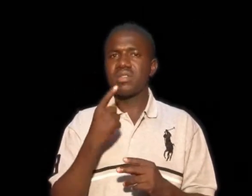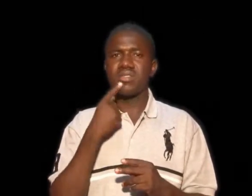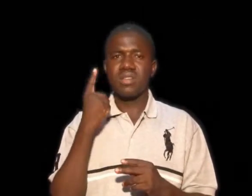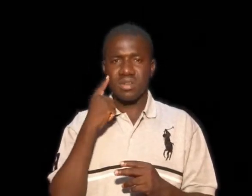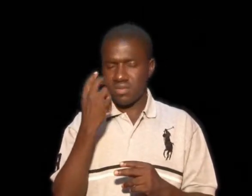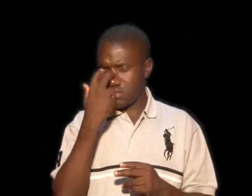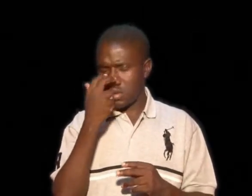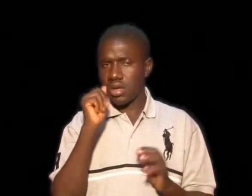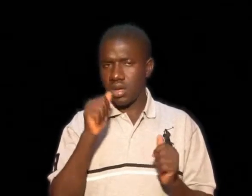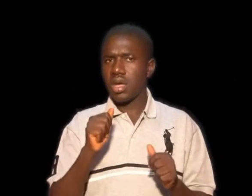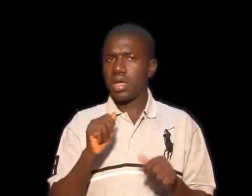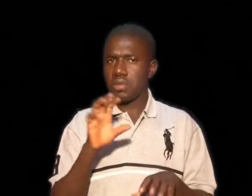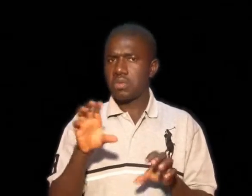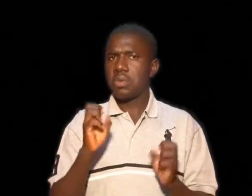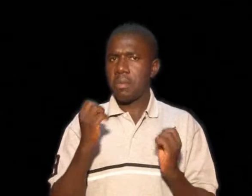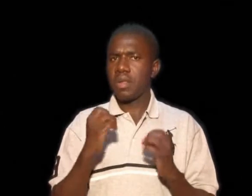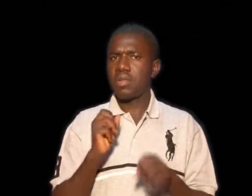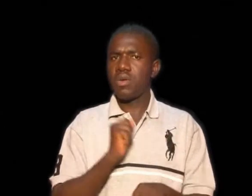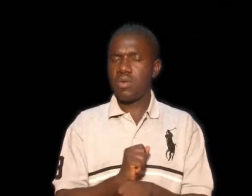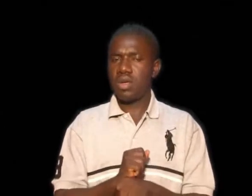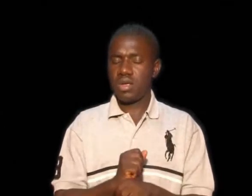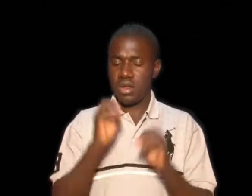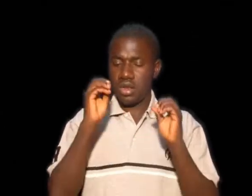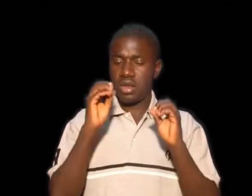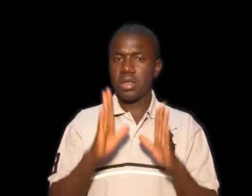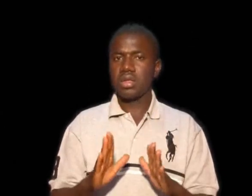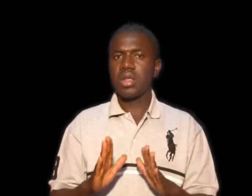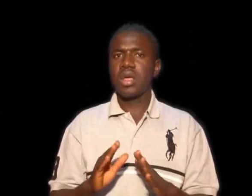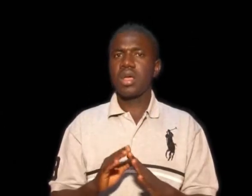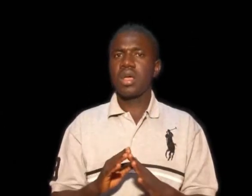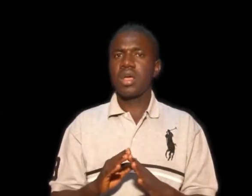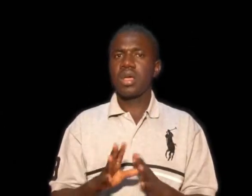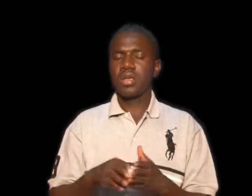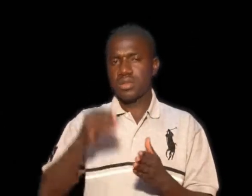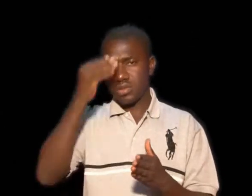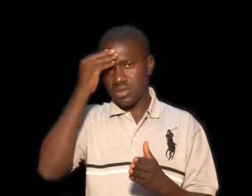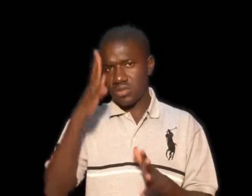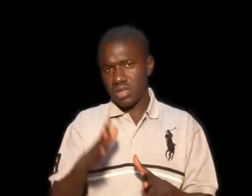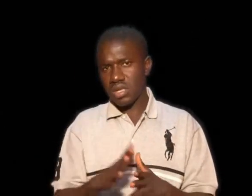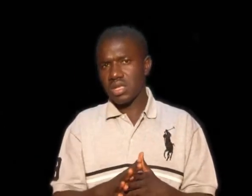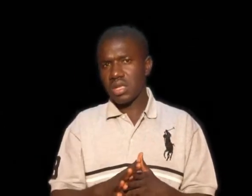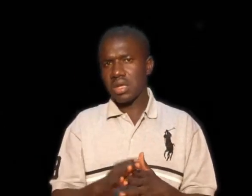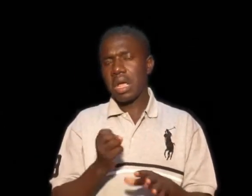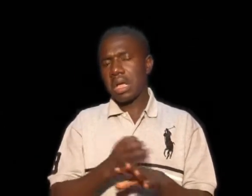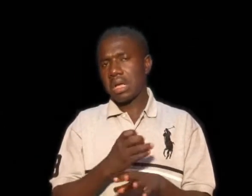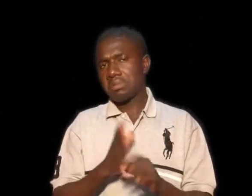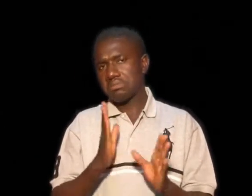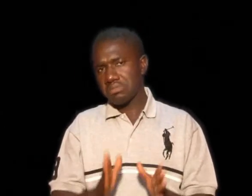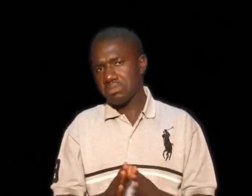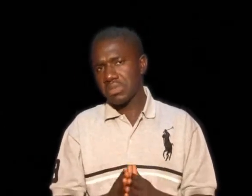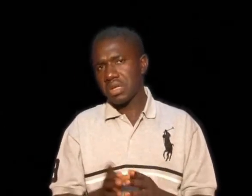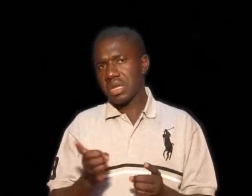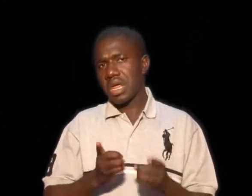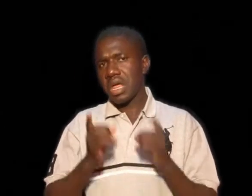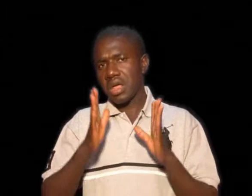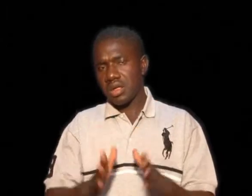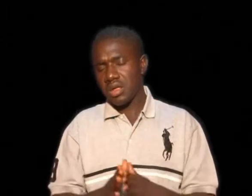roles, including teachers, students, professors, counselors, homemakers, agency